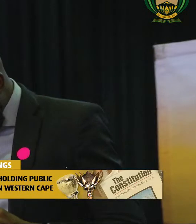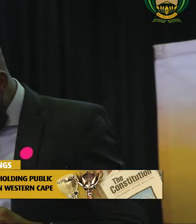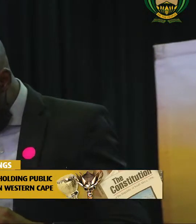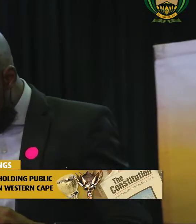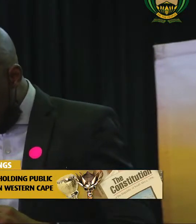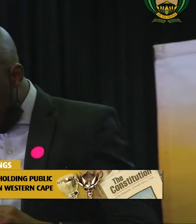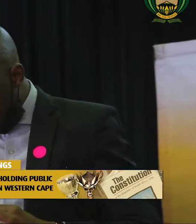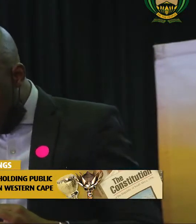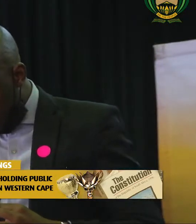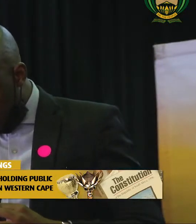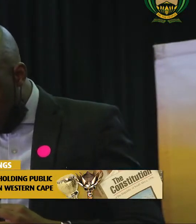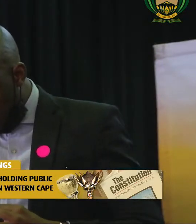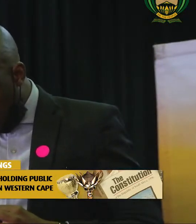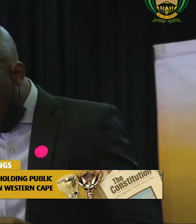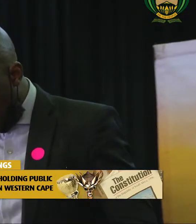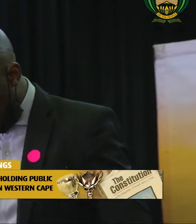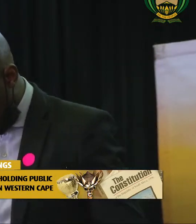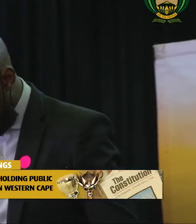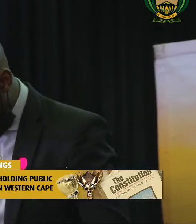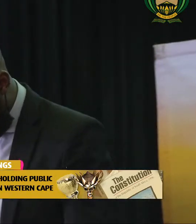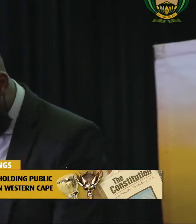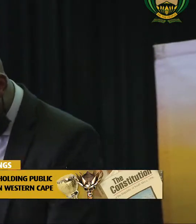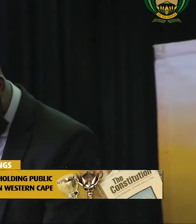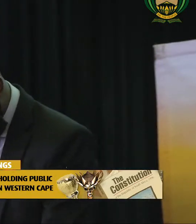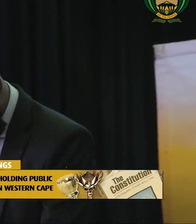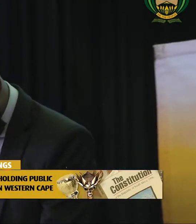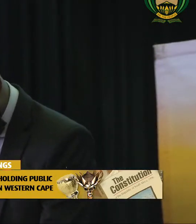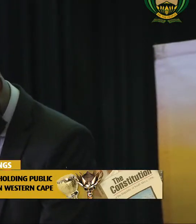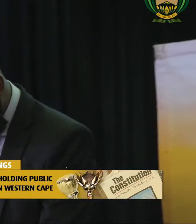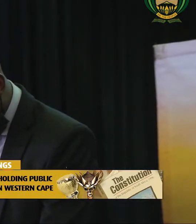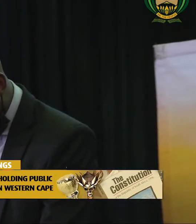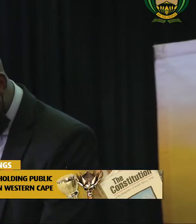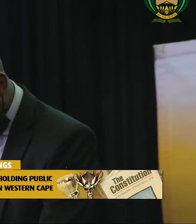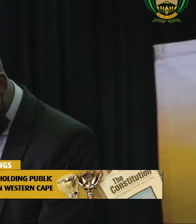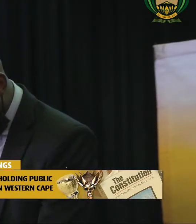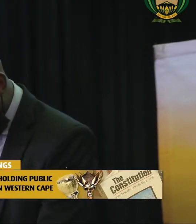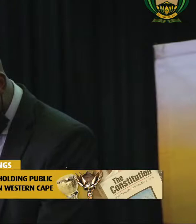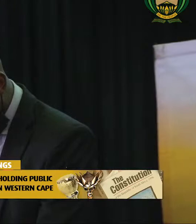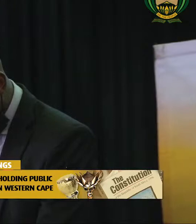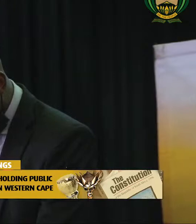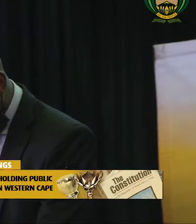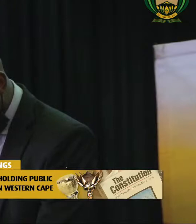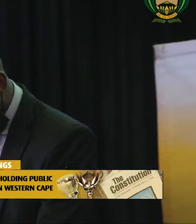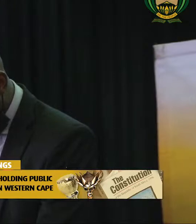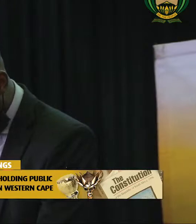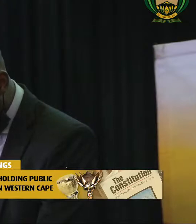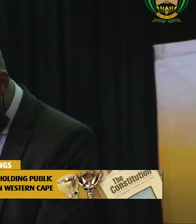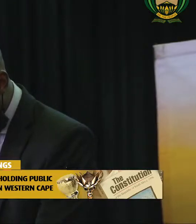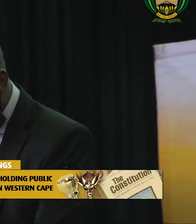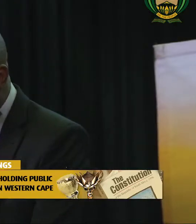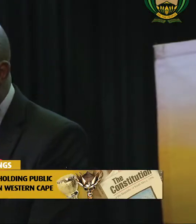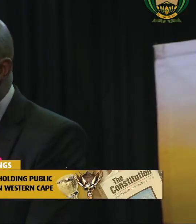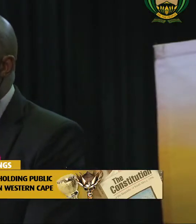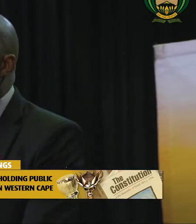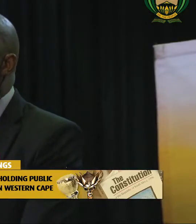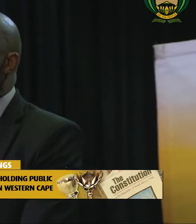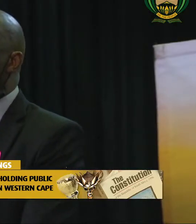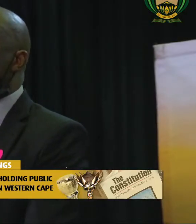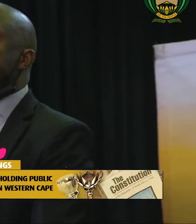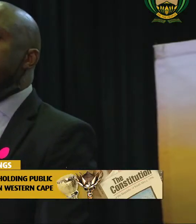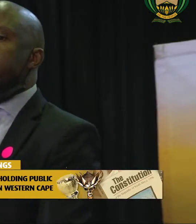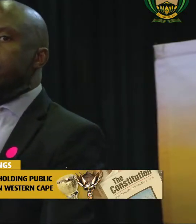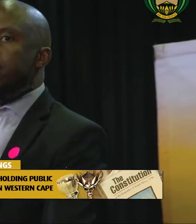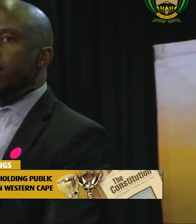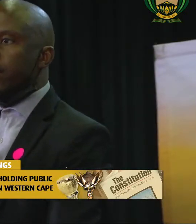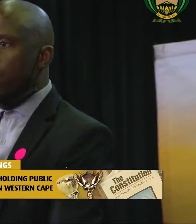kusazisa inxaxheba eyawuthathwa ikomiti okubhekisele phambili. I will at